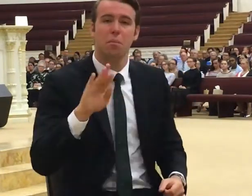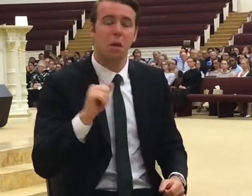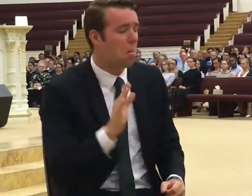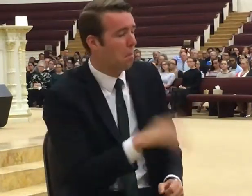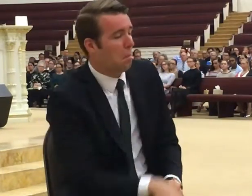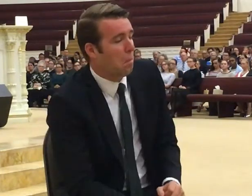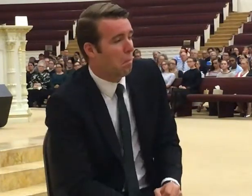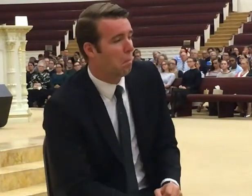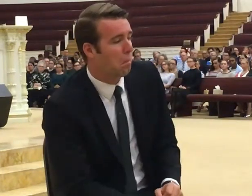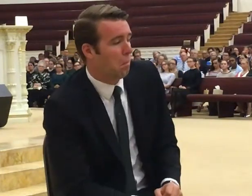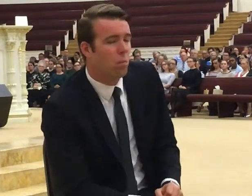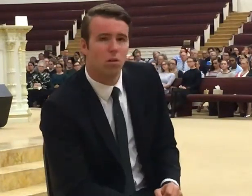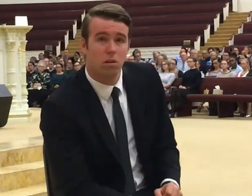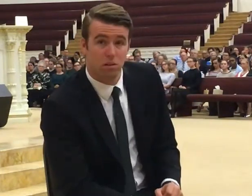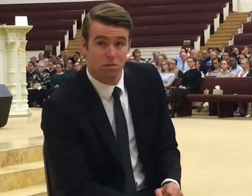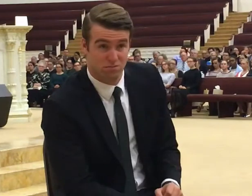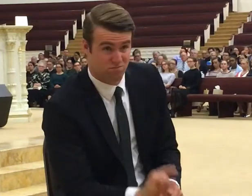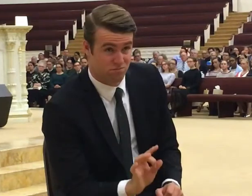It's quiet.